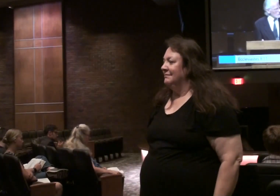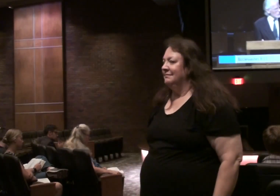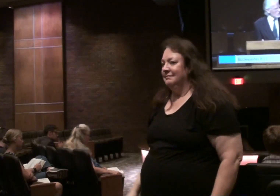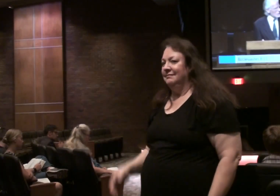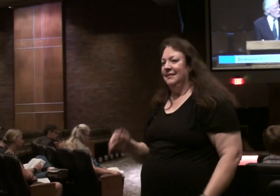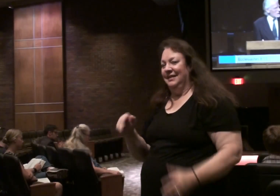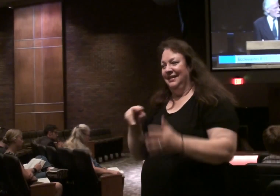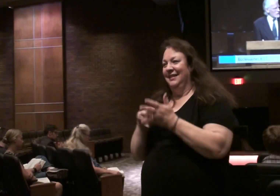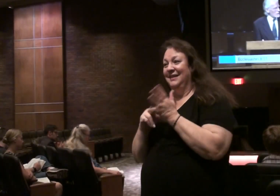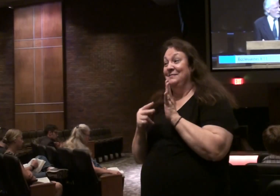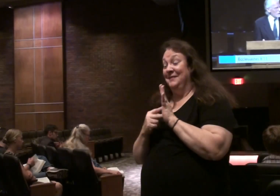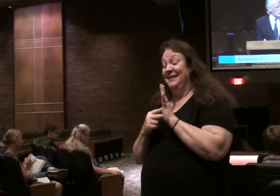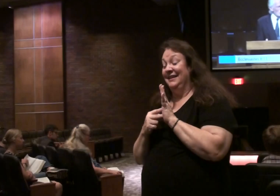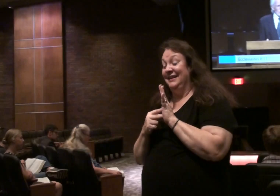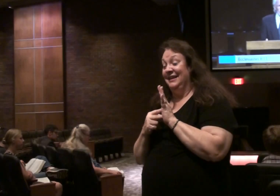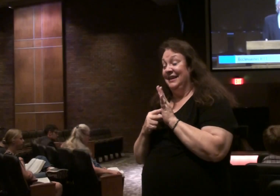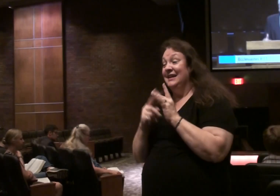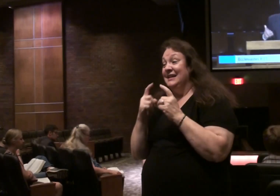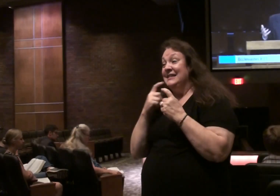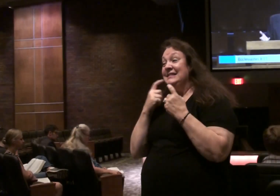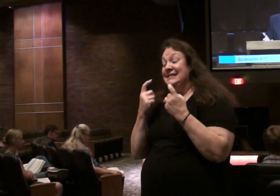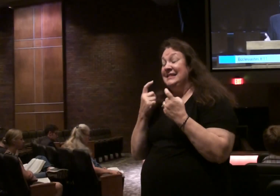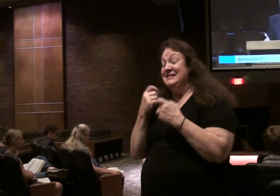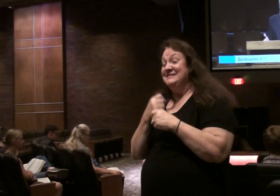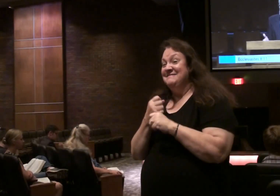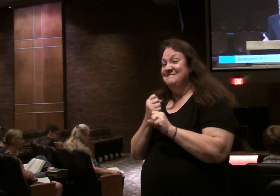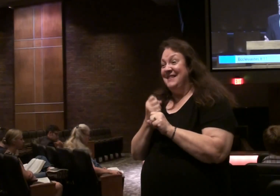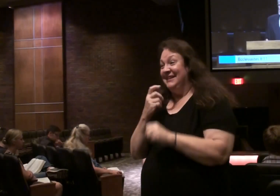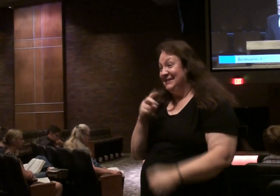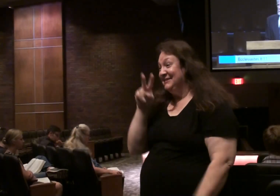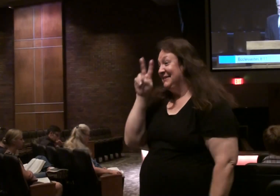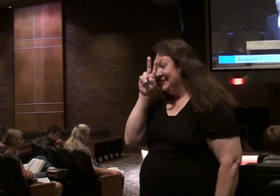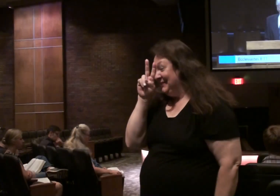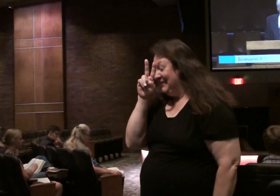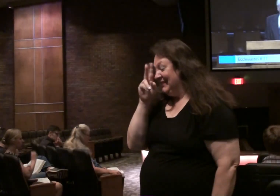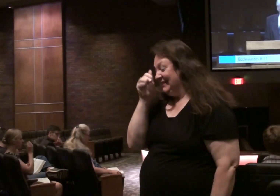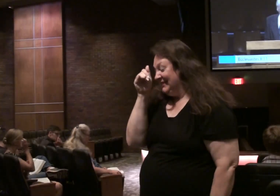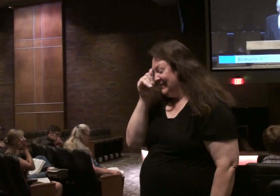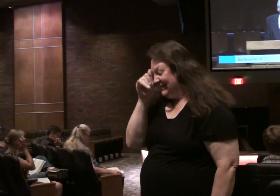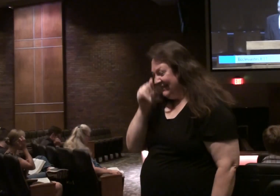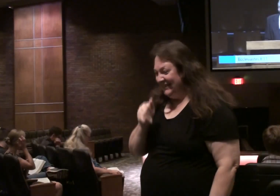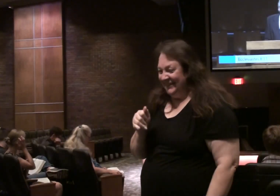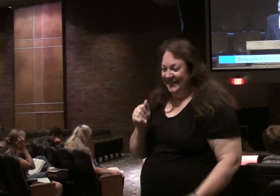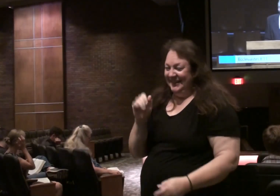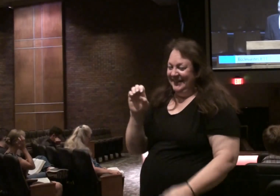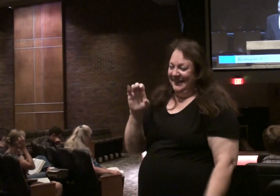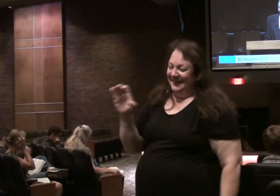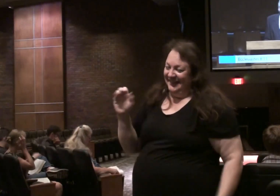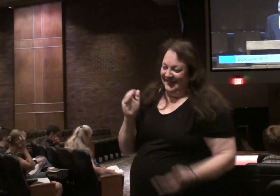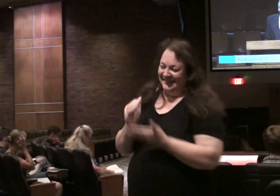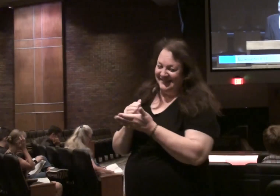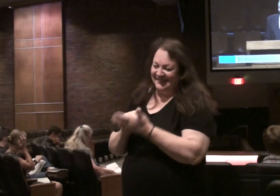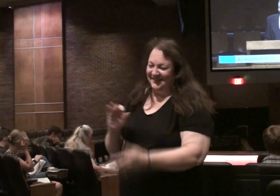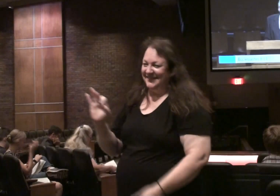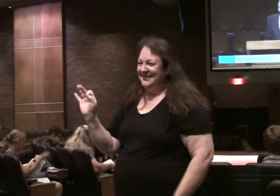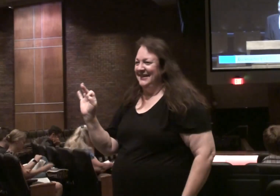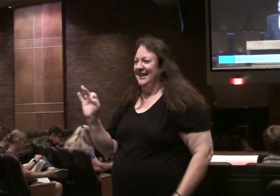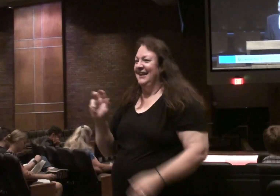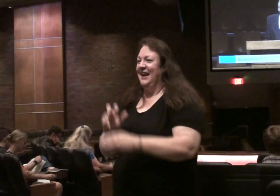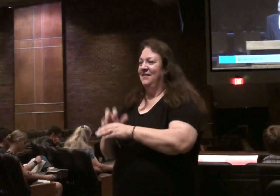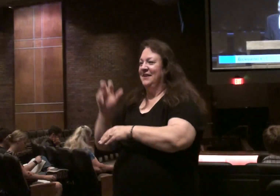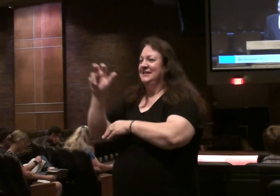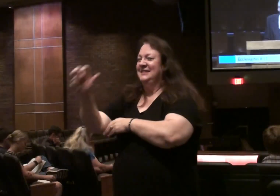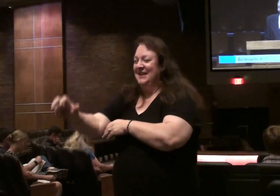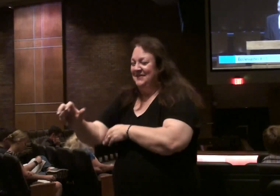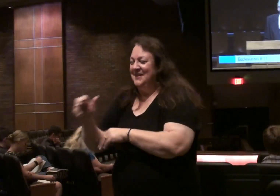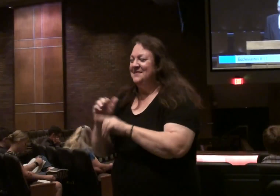that sense, sin makes you irrational, foolish. Come over to chapter 9. Try not to jump ahead too much,